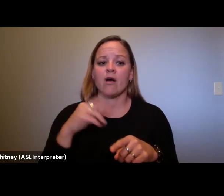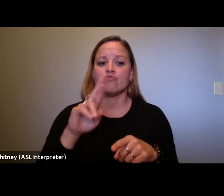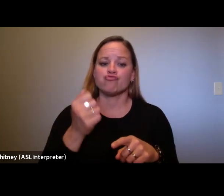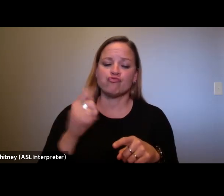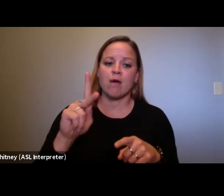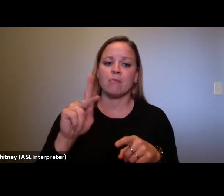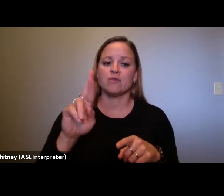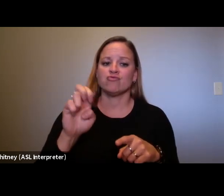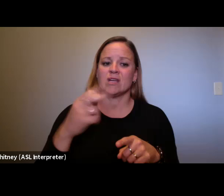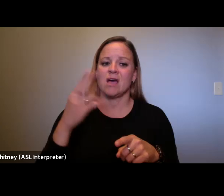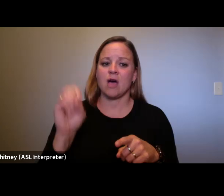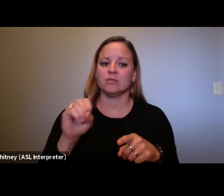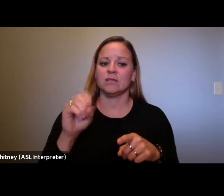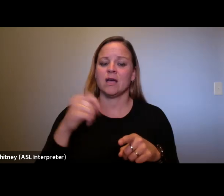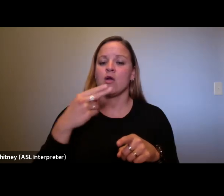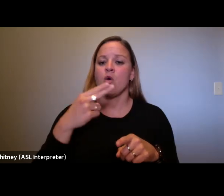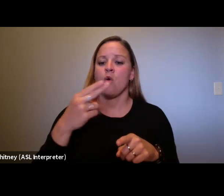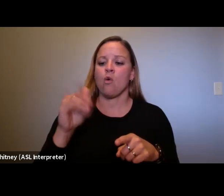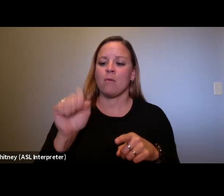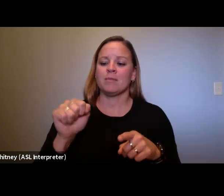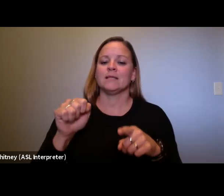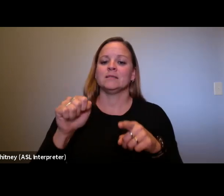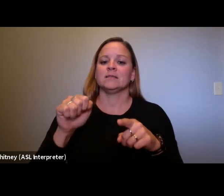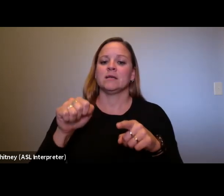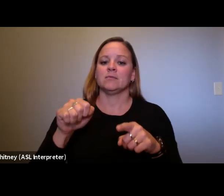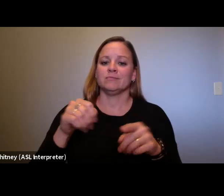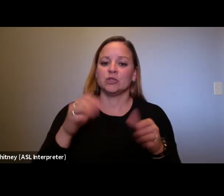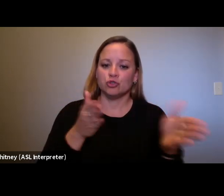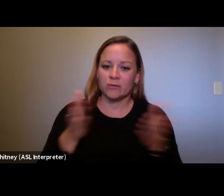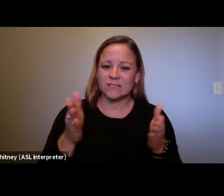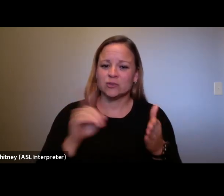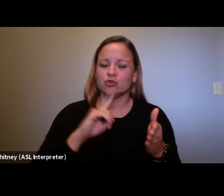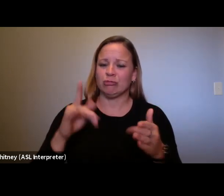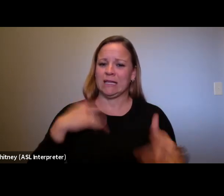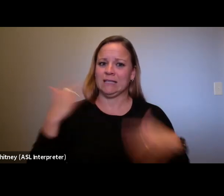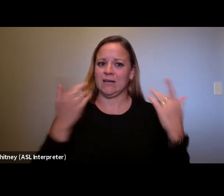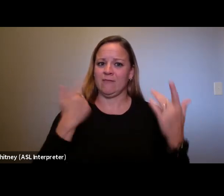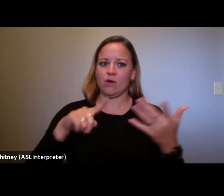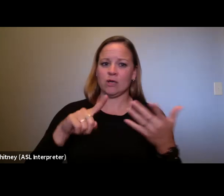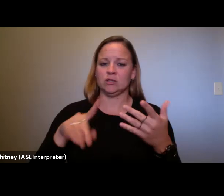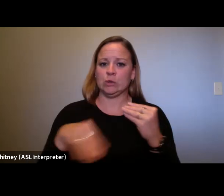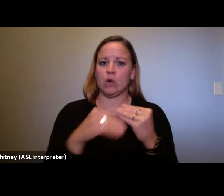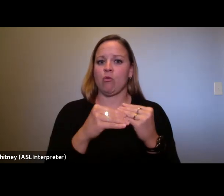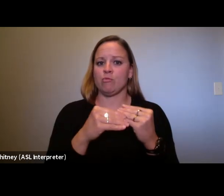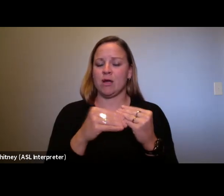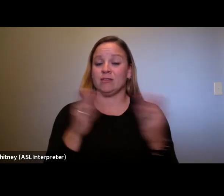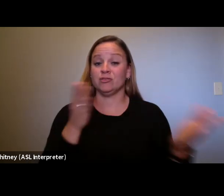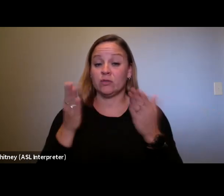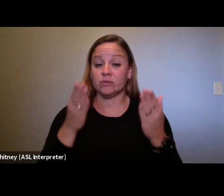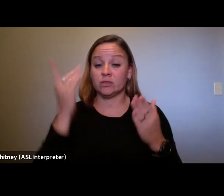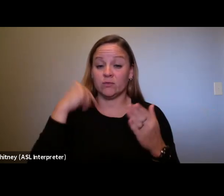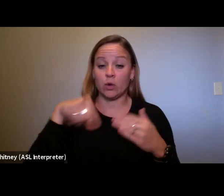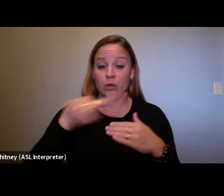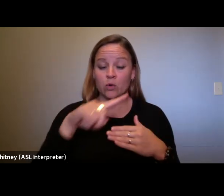prevention services. So it has been exciting for us to incorporate services for those who are